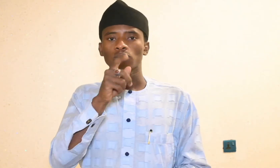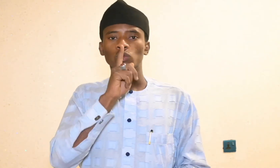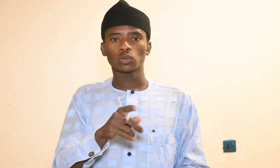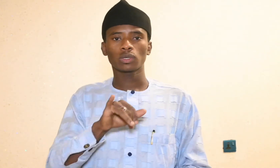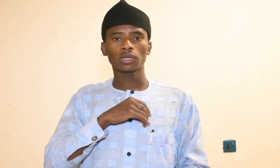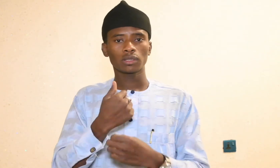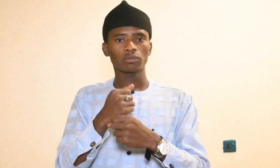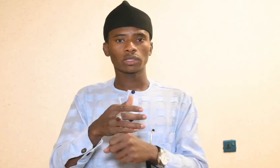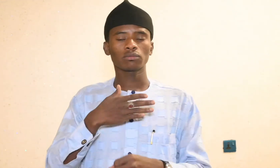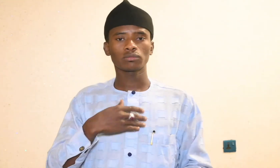case, and he accepted.